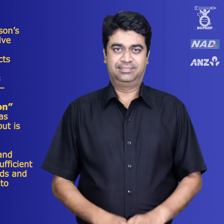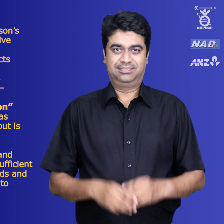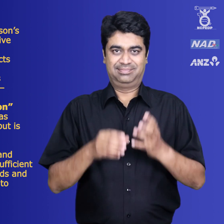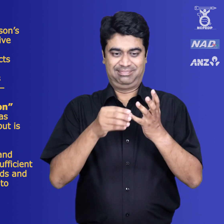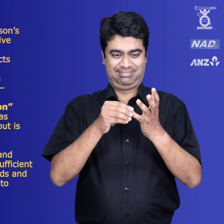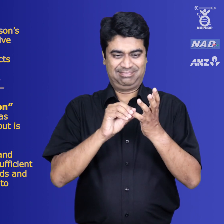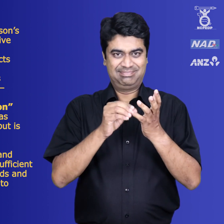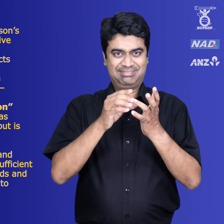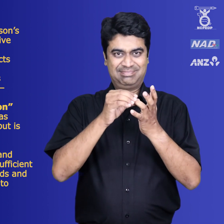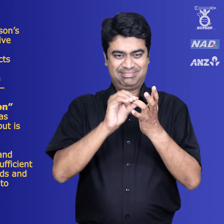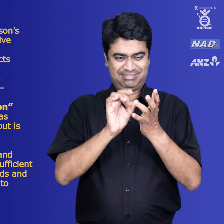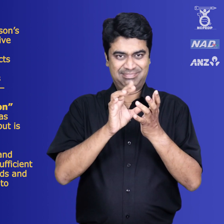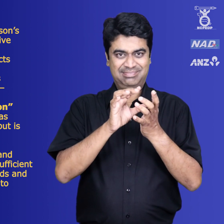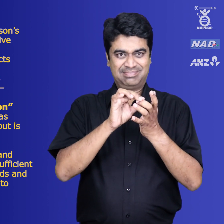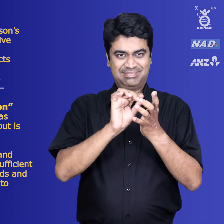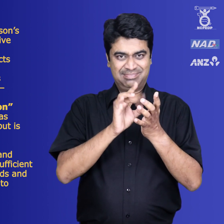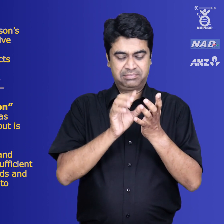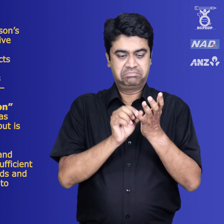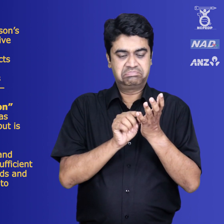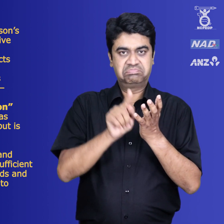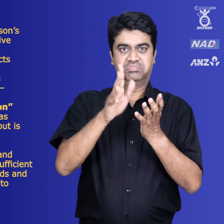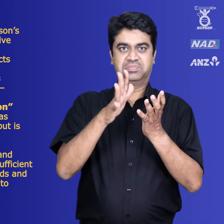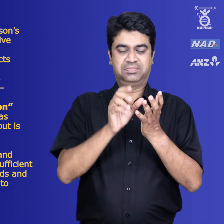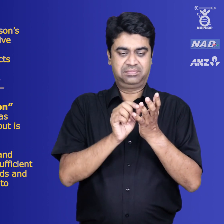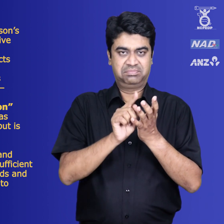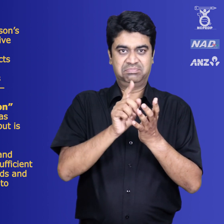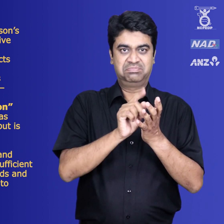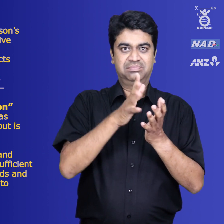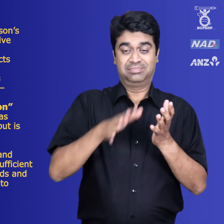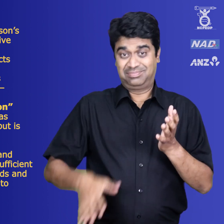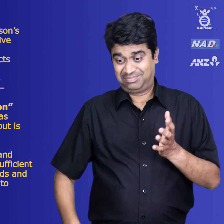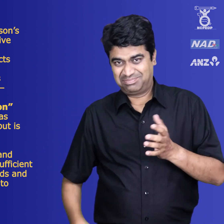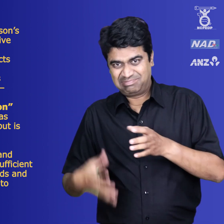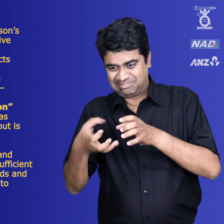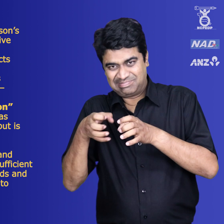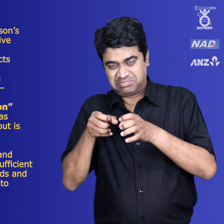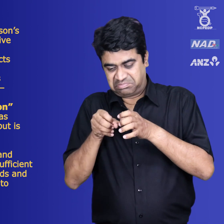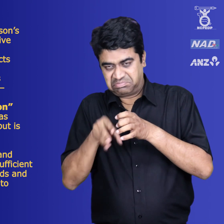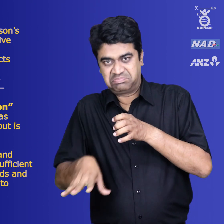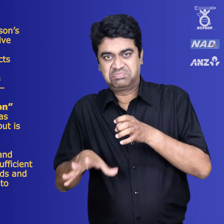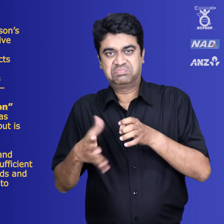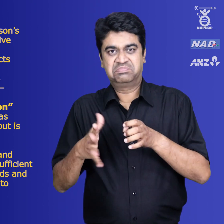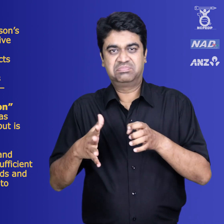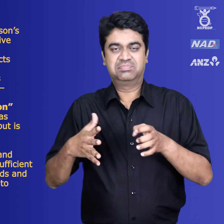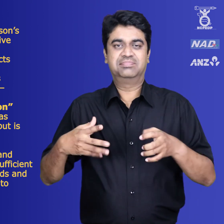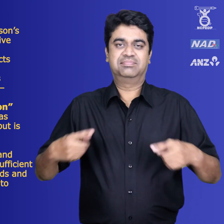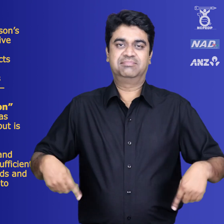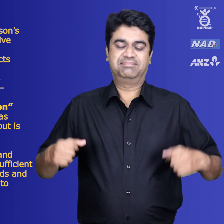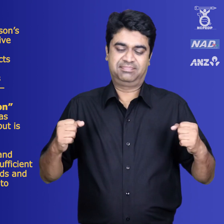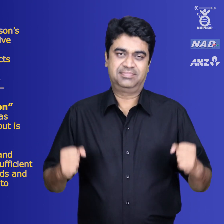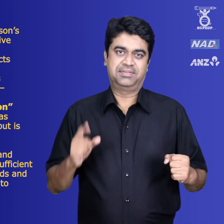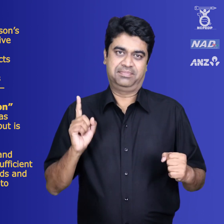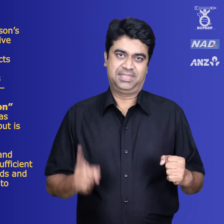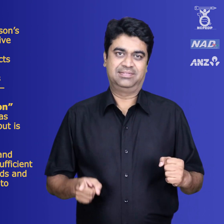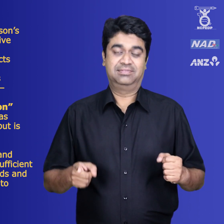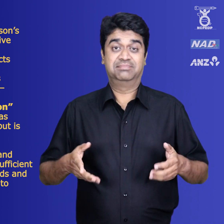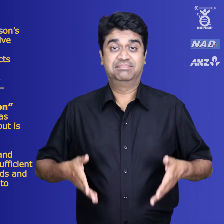Manifest deformity and paresis but having sufficient mobility in their hands and feet to enable them